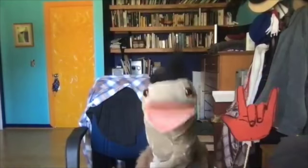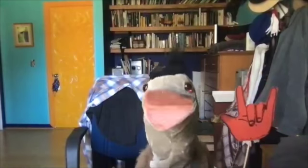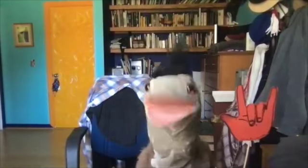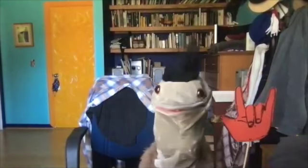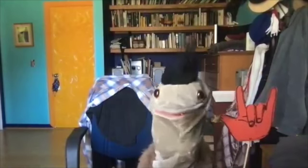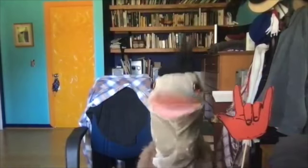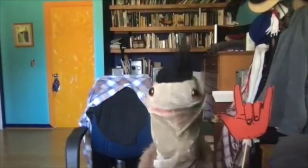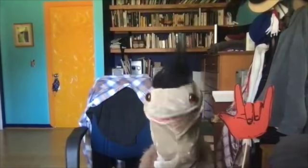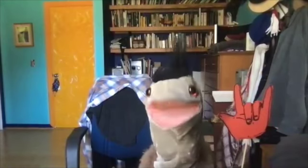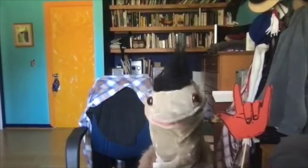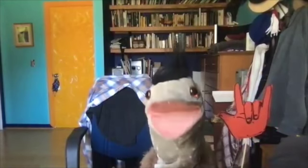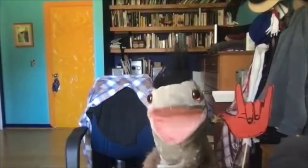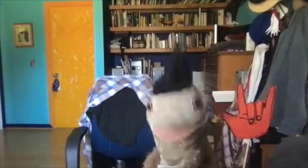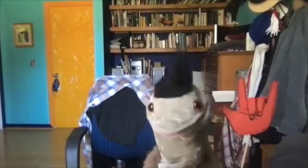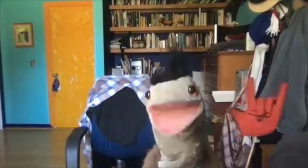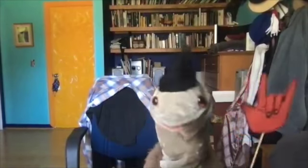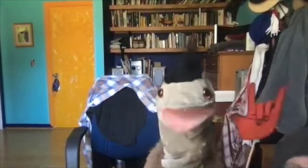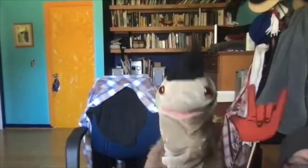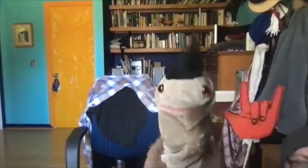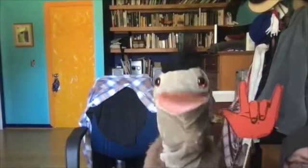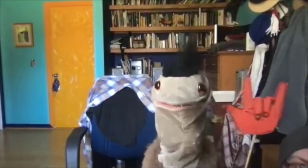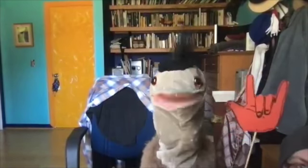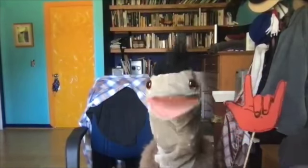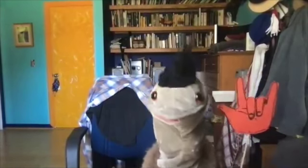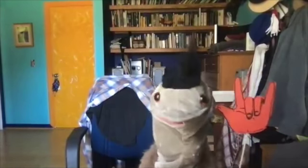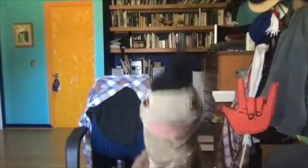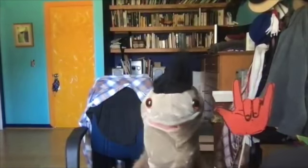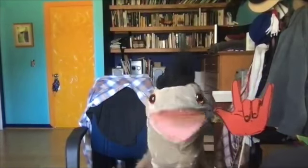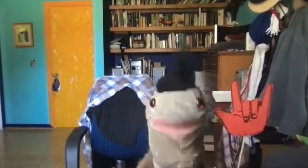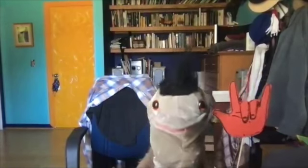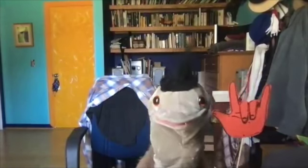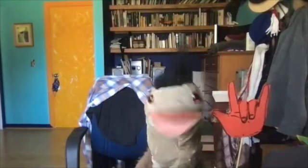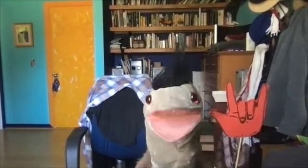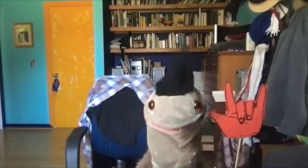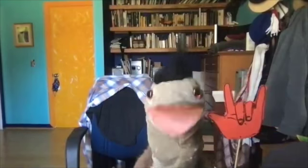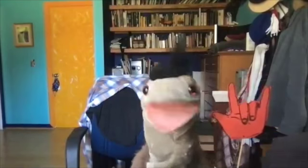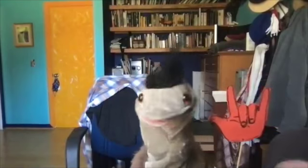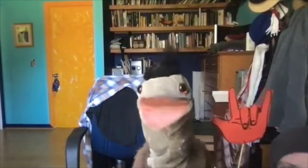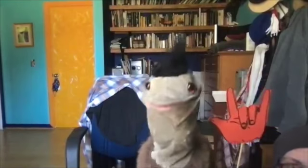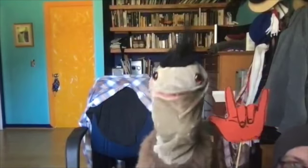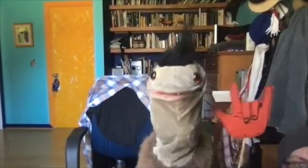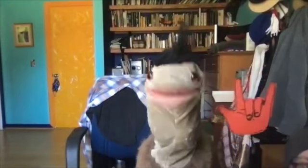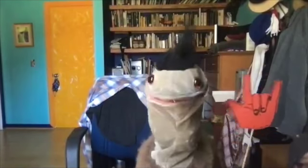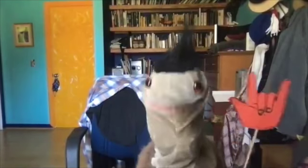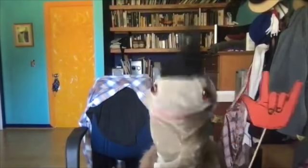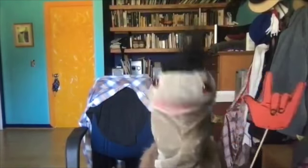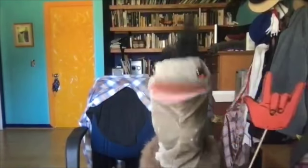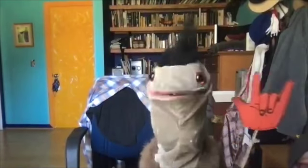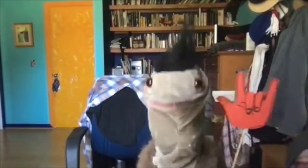palm and keep your thumb, your pointer finger, and your pinky out. I forgot the name because I don't have